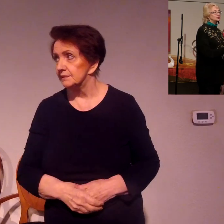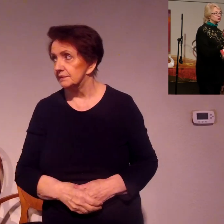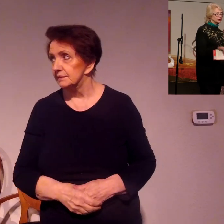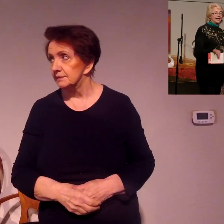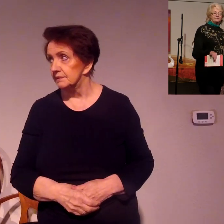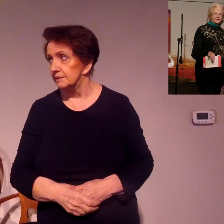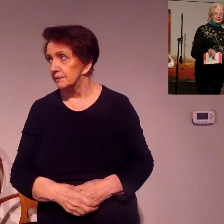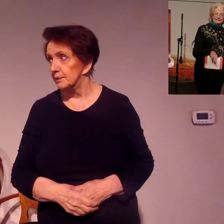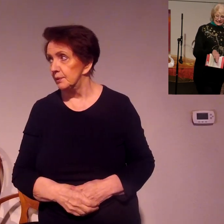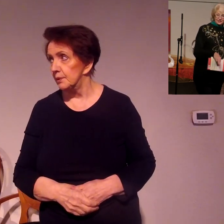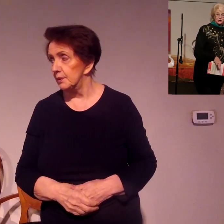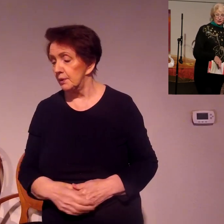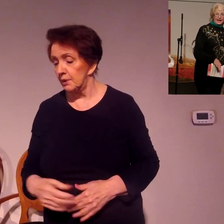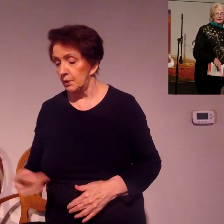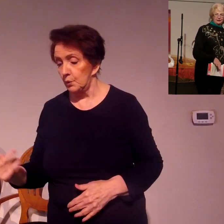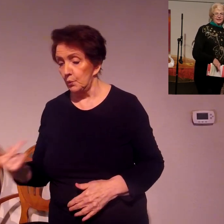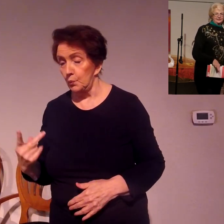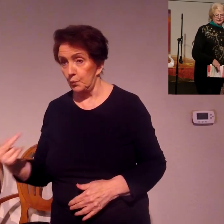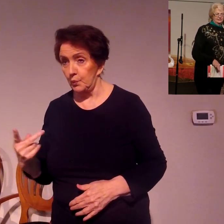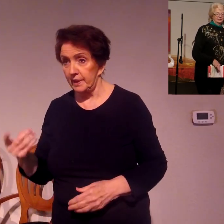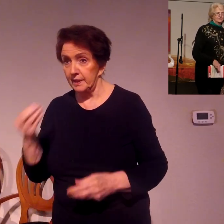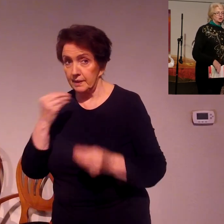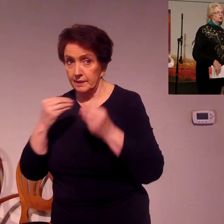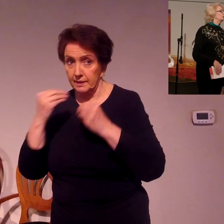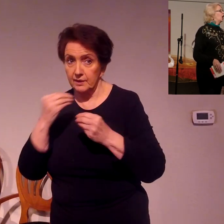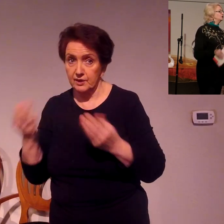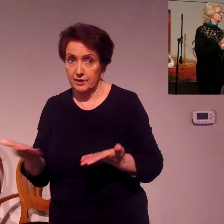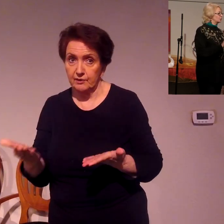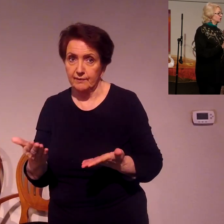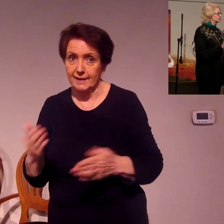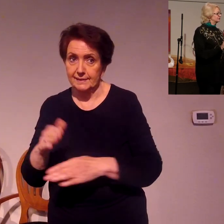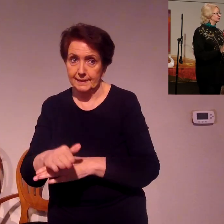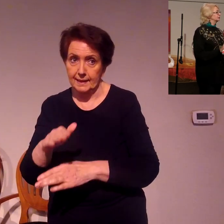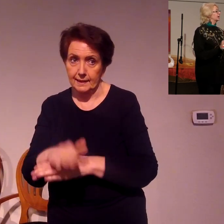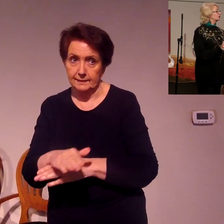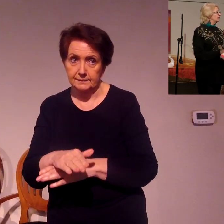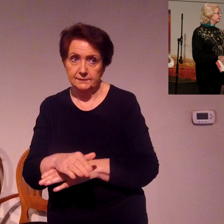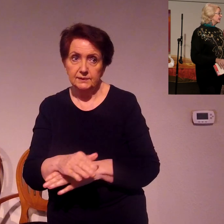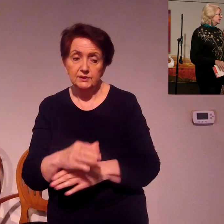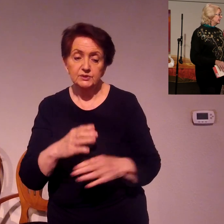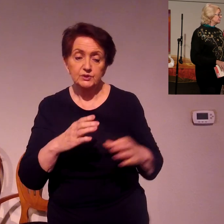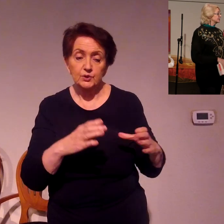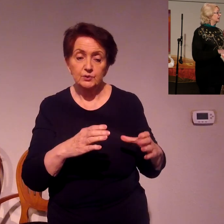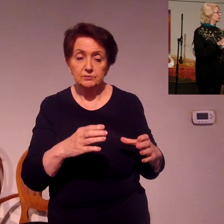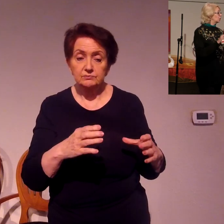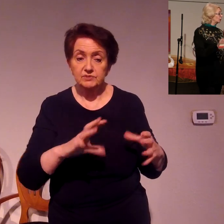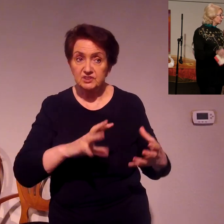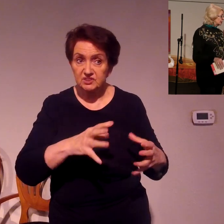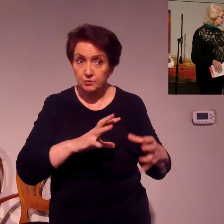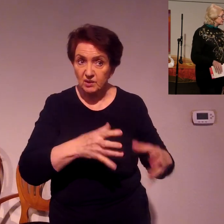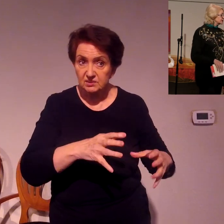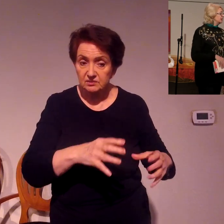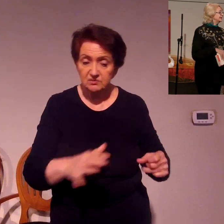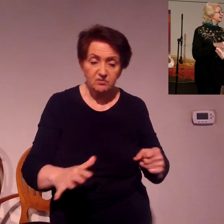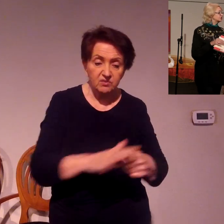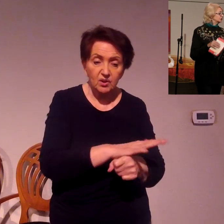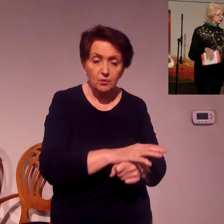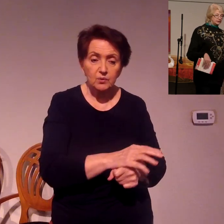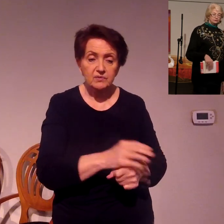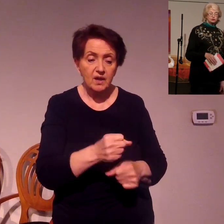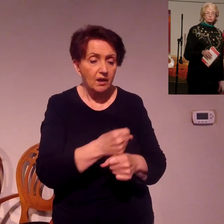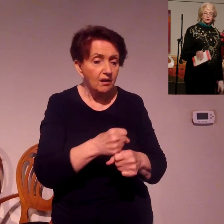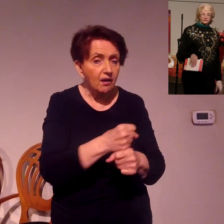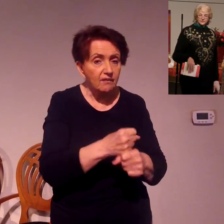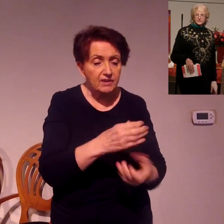So we do a lot of eating here at night. So our dishwasher is filled with a lot of coffee cups, a lot of water cups,